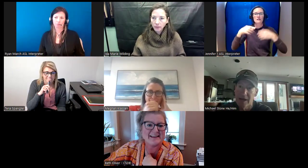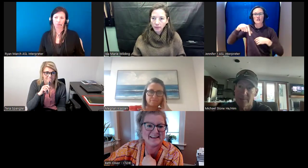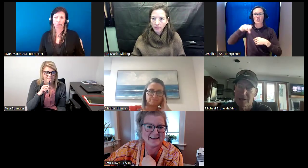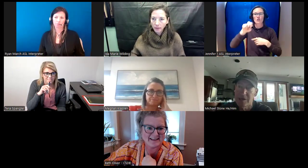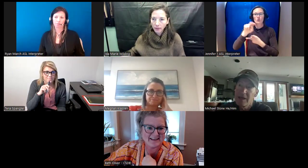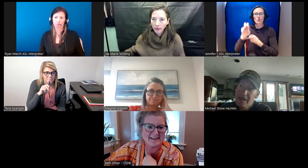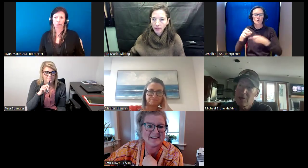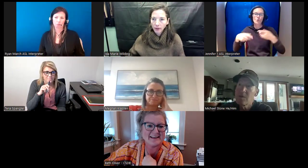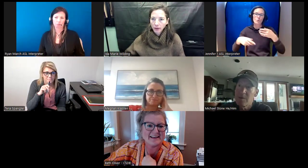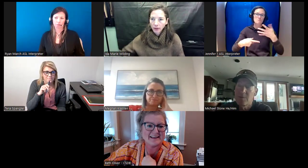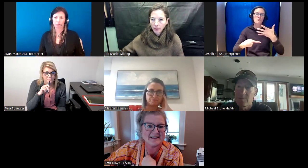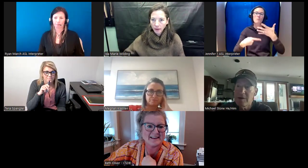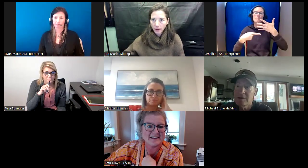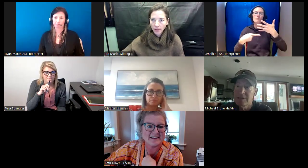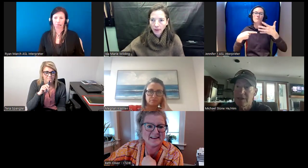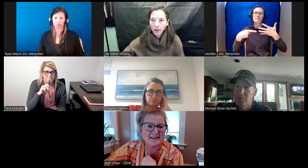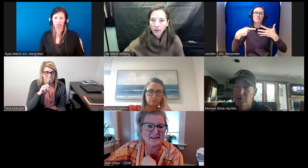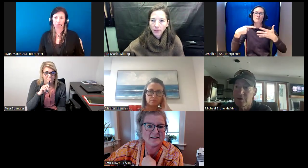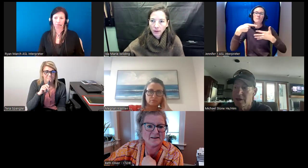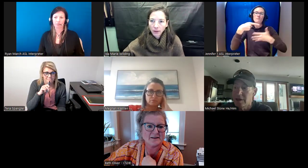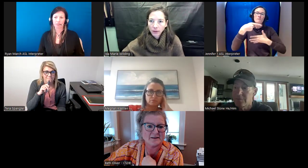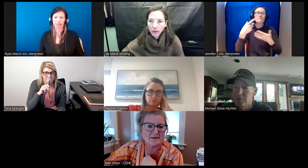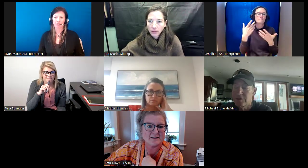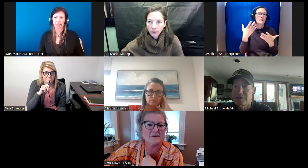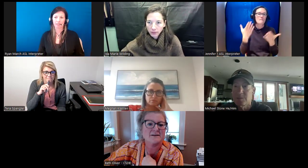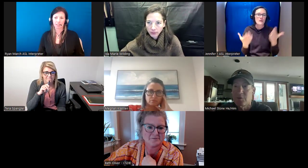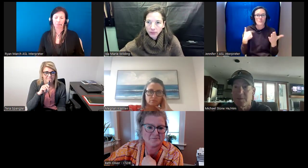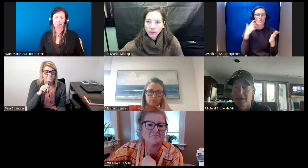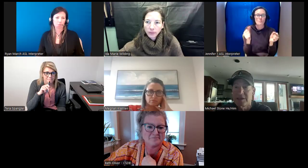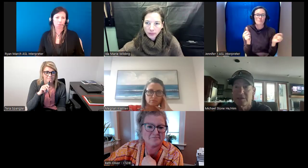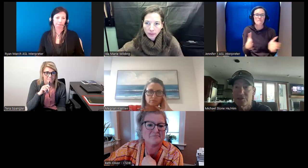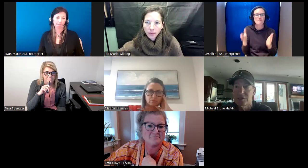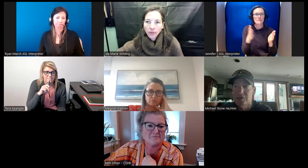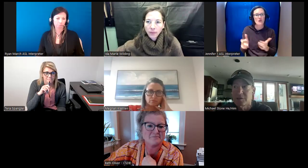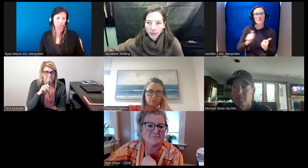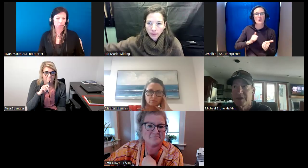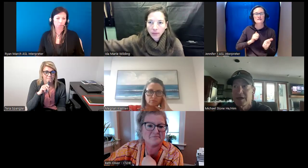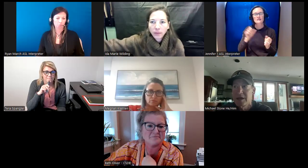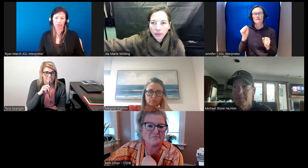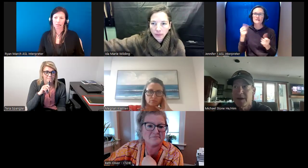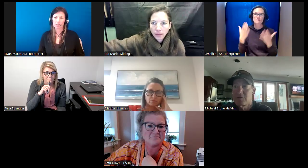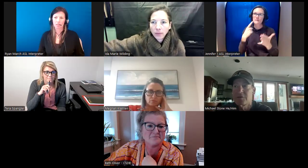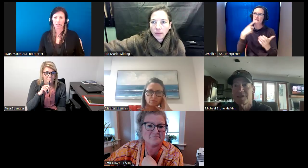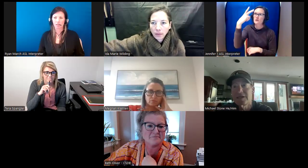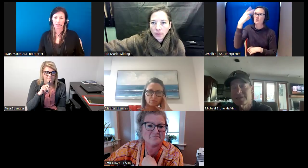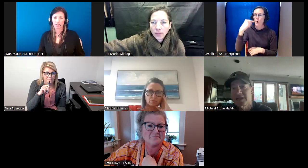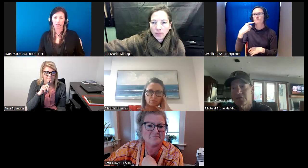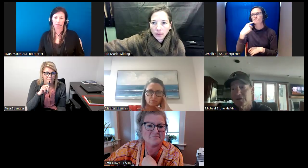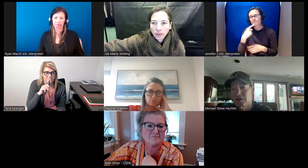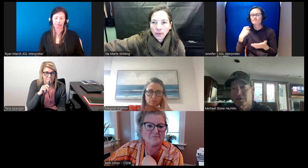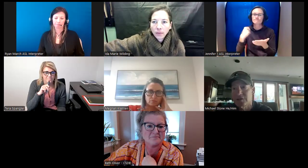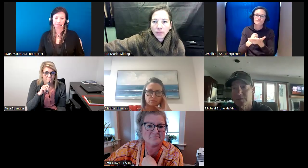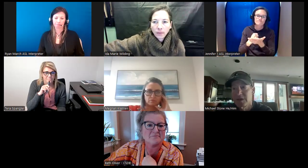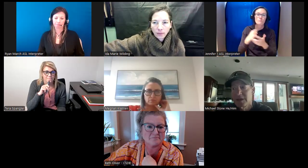funds are perhaps there. We might prepare ourselves for a little disappointment in the short term. However, setting the stage